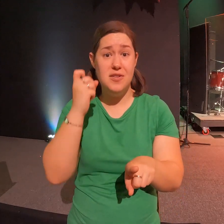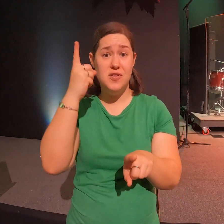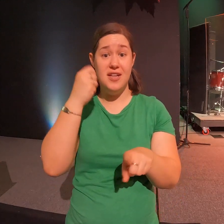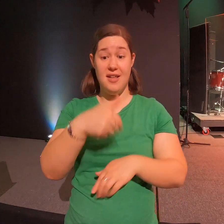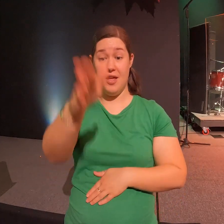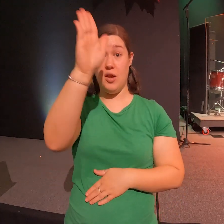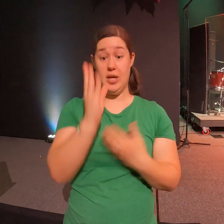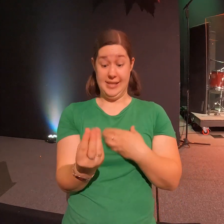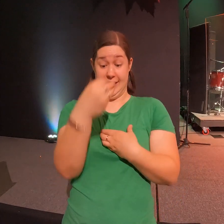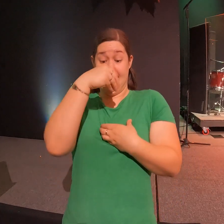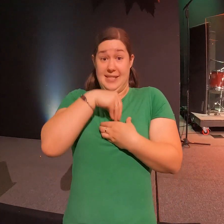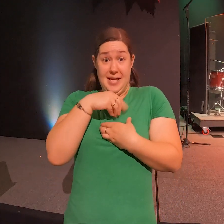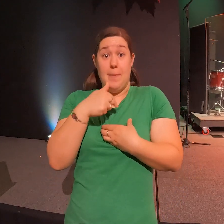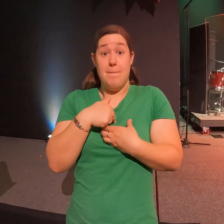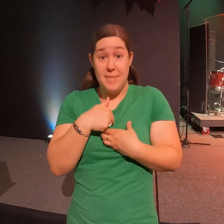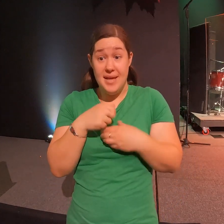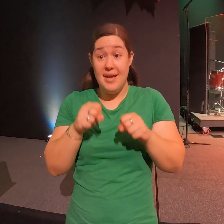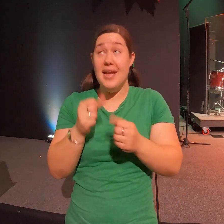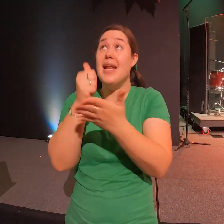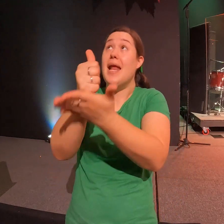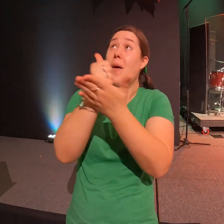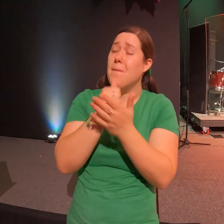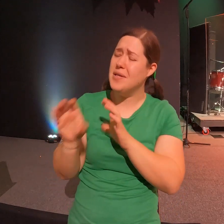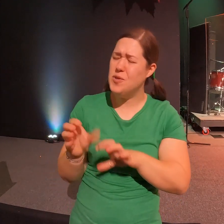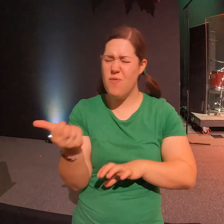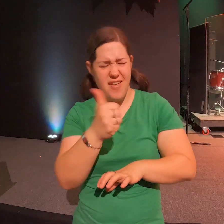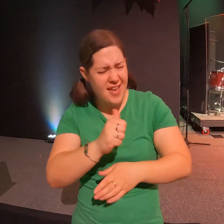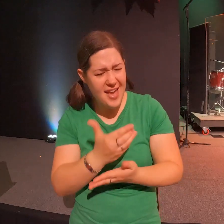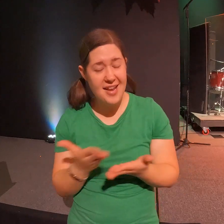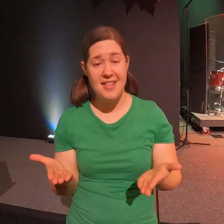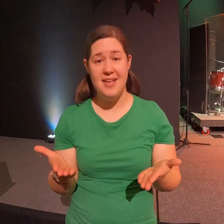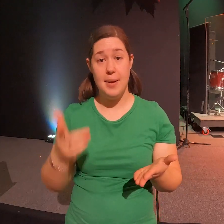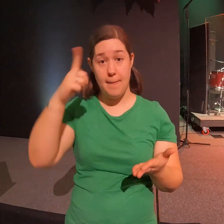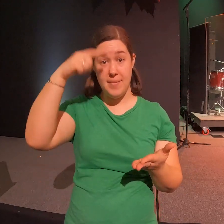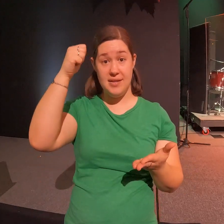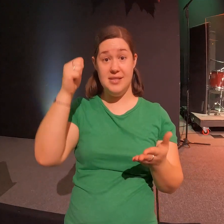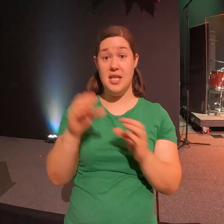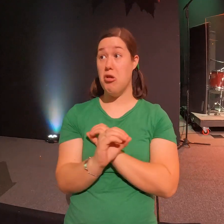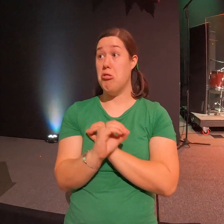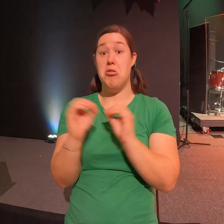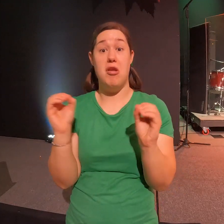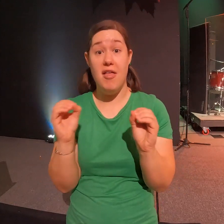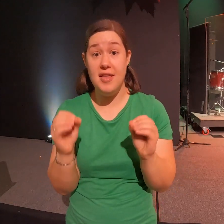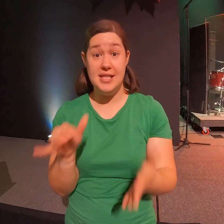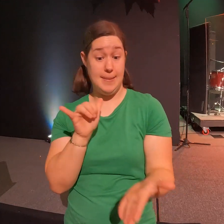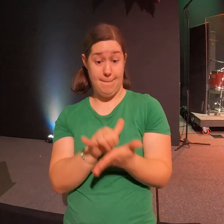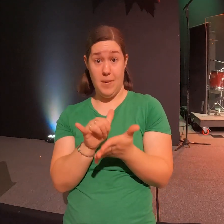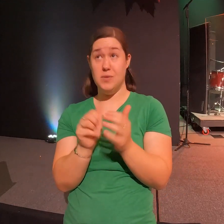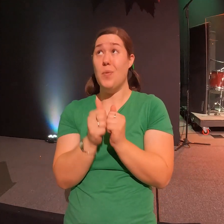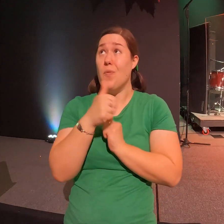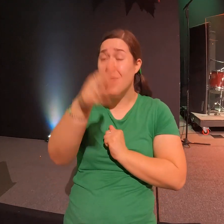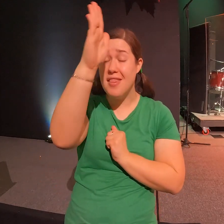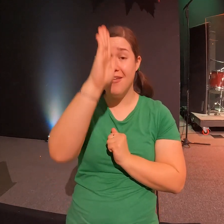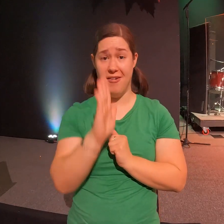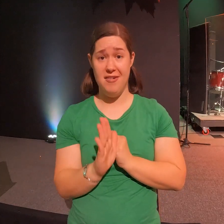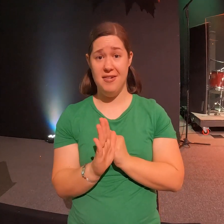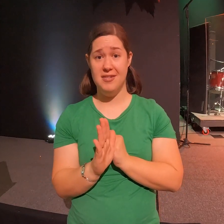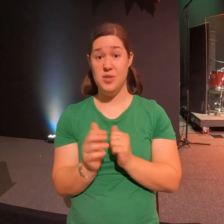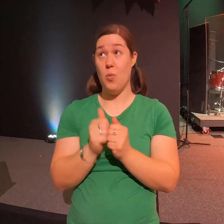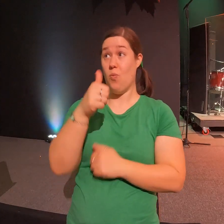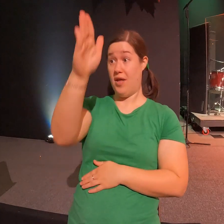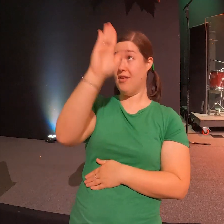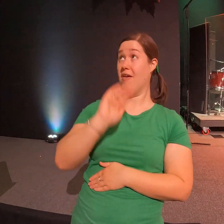do whatever it is, because nothing's impossible without God, with God, right? With God in our lives, we can do